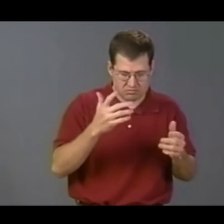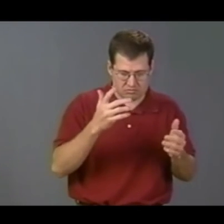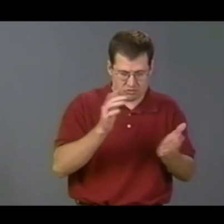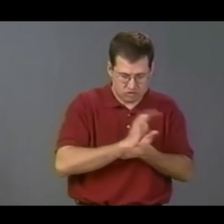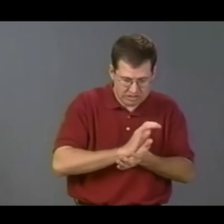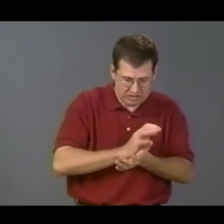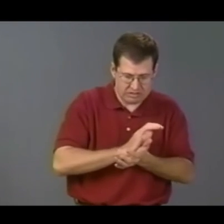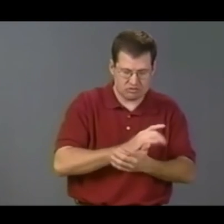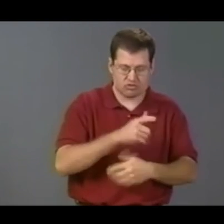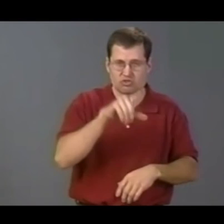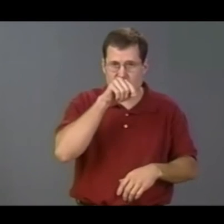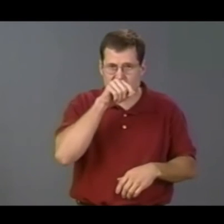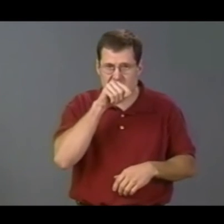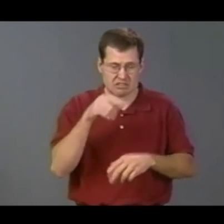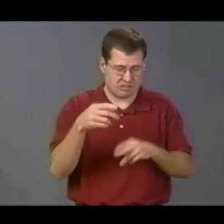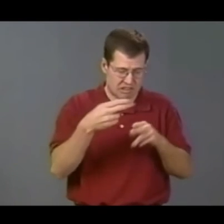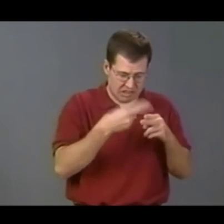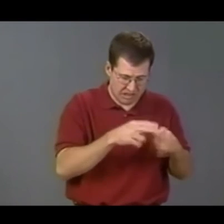potato,